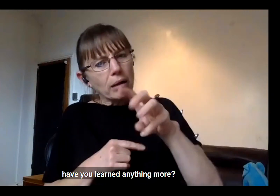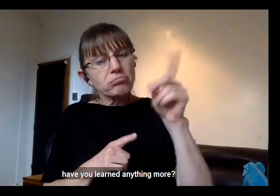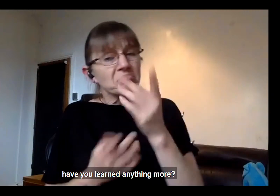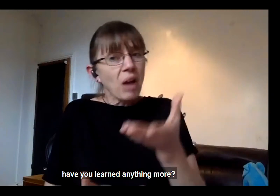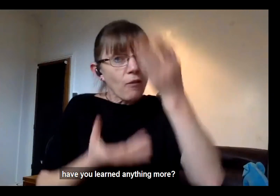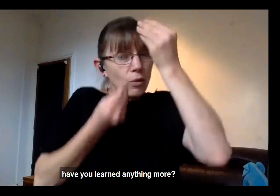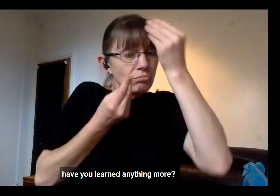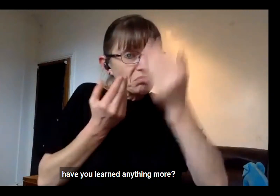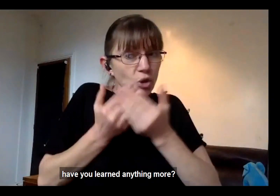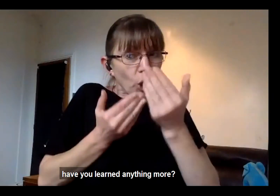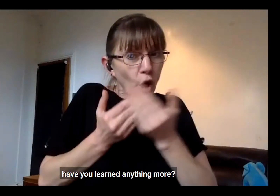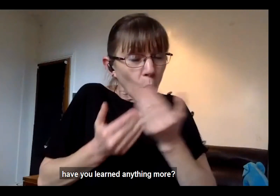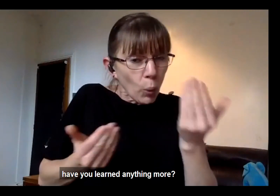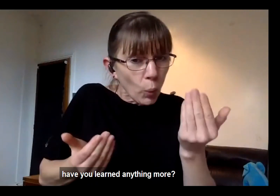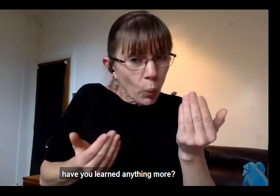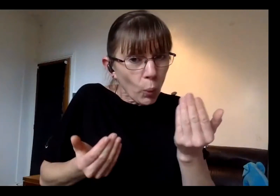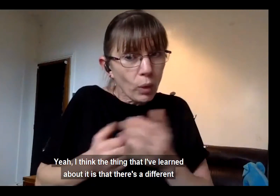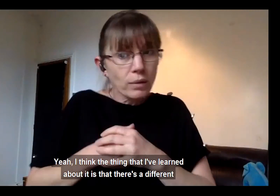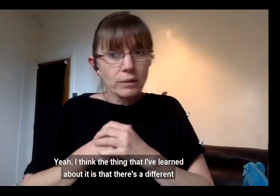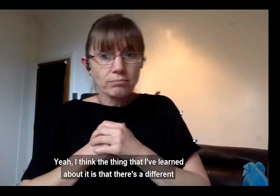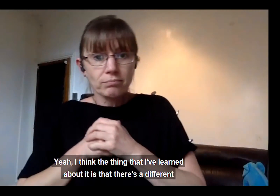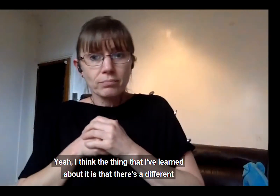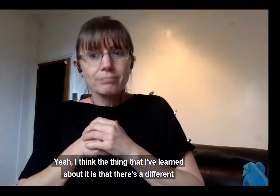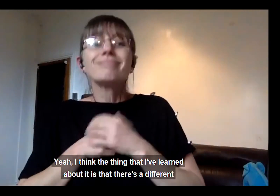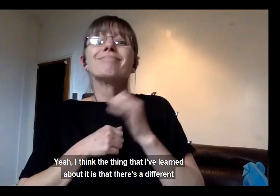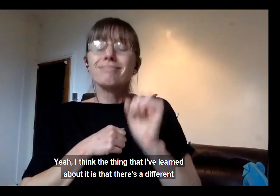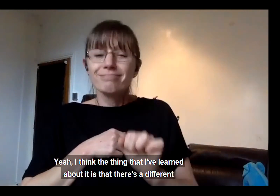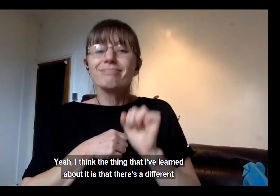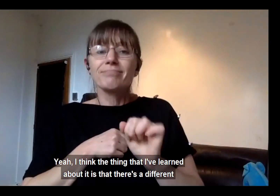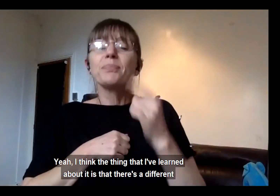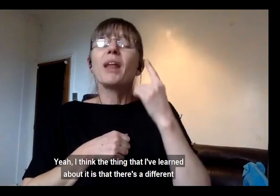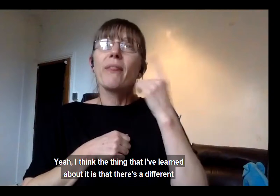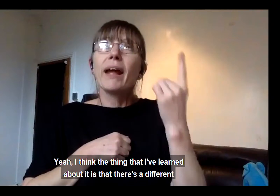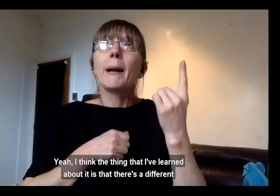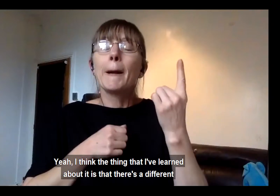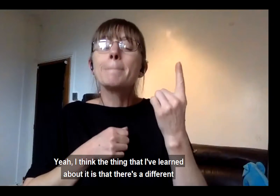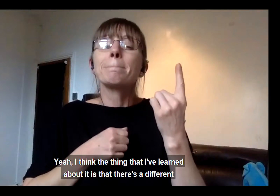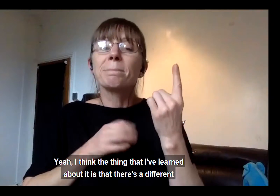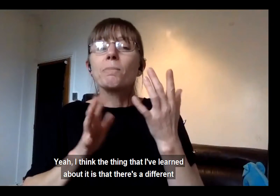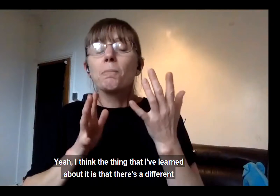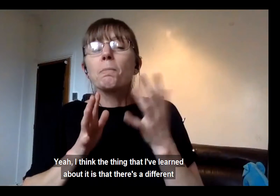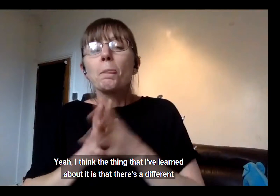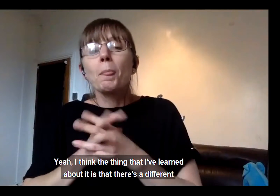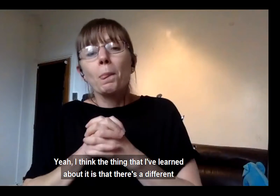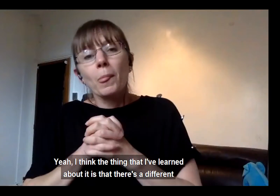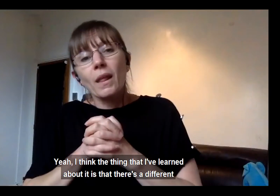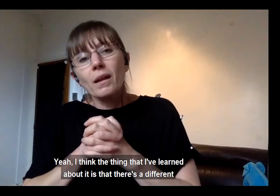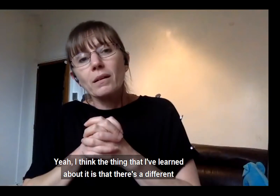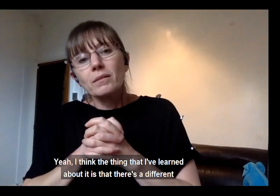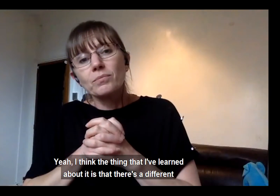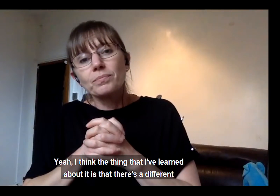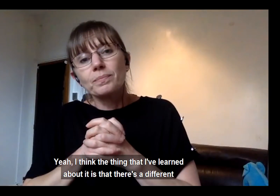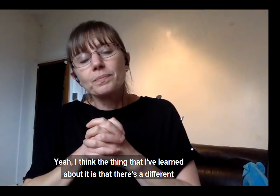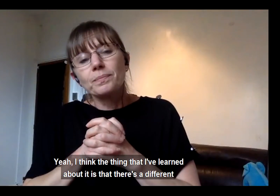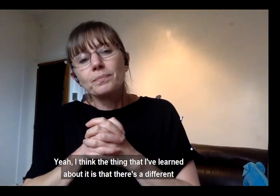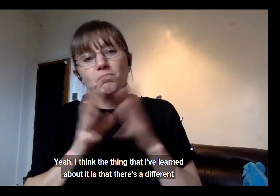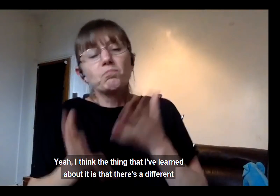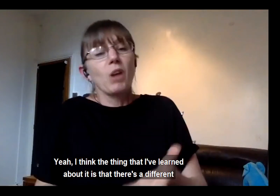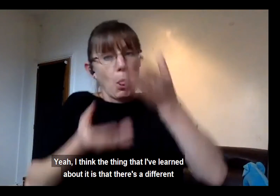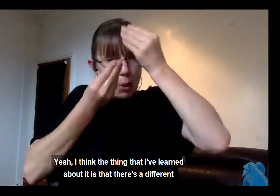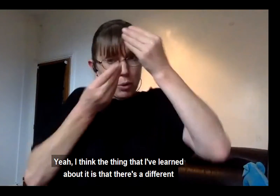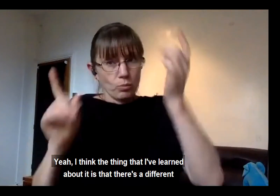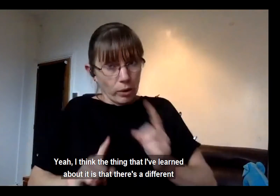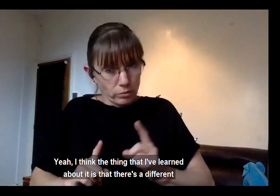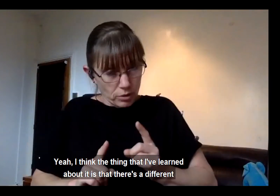learned anything more about? Yeah, I think there's... The thing that I've learned about it